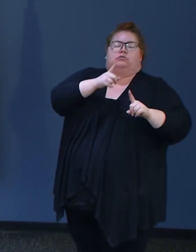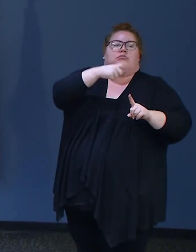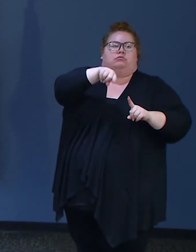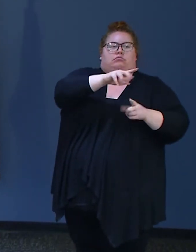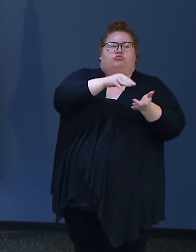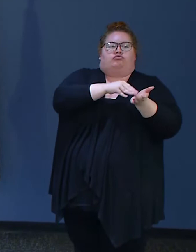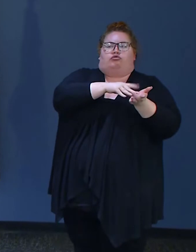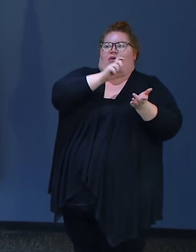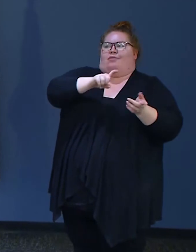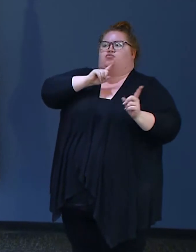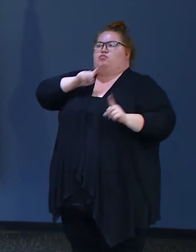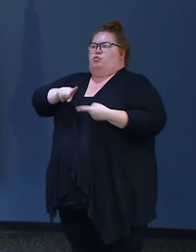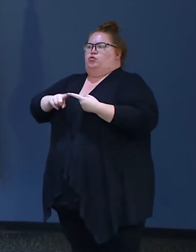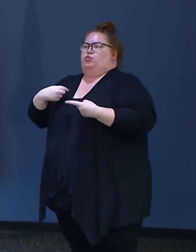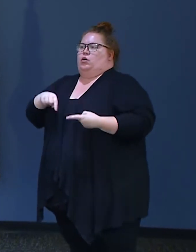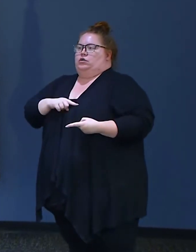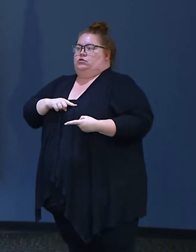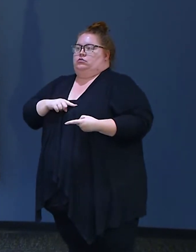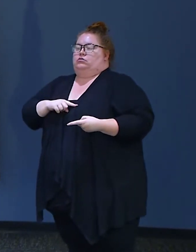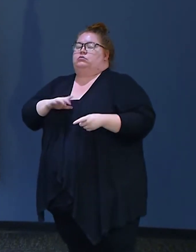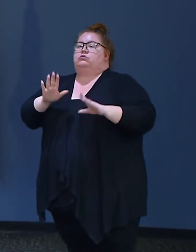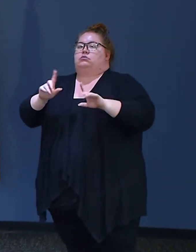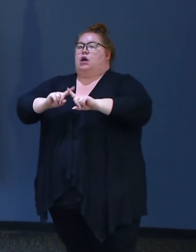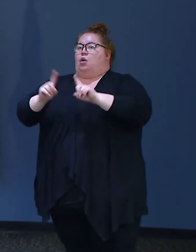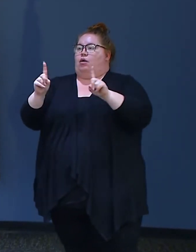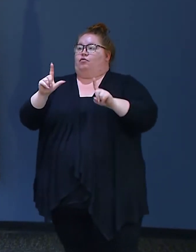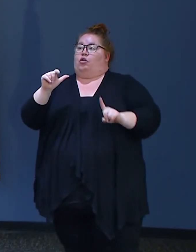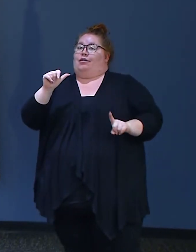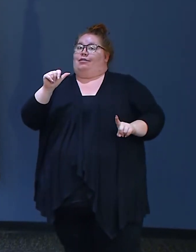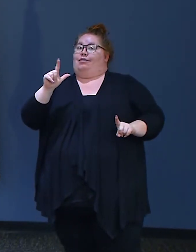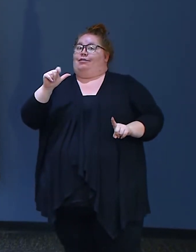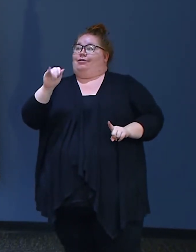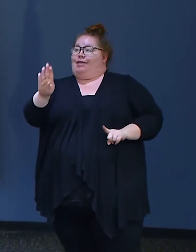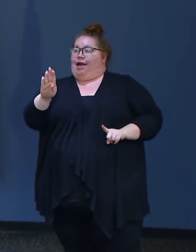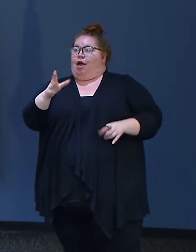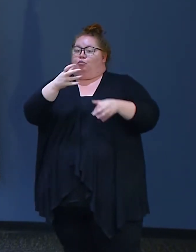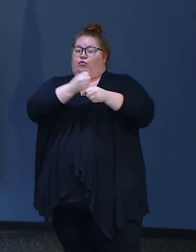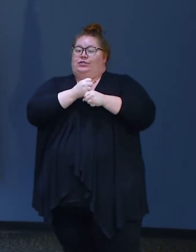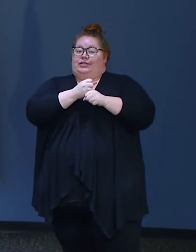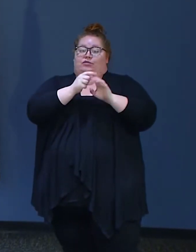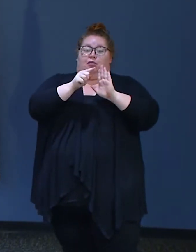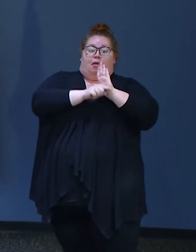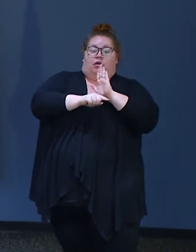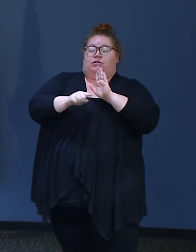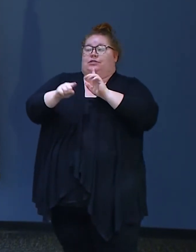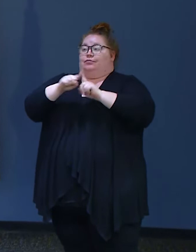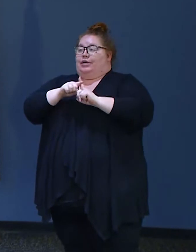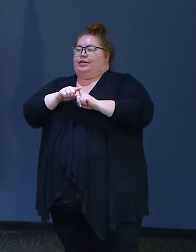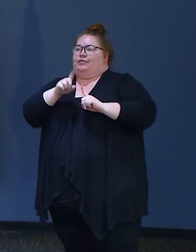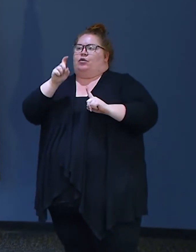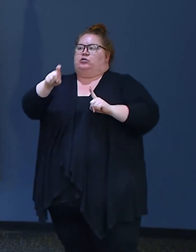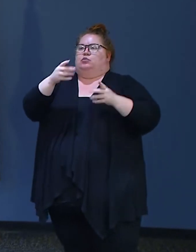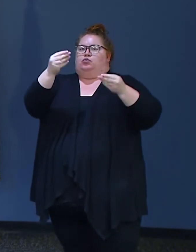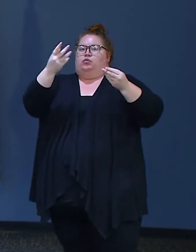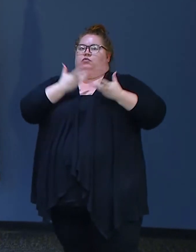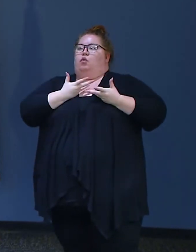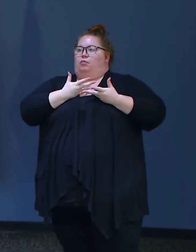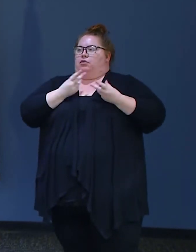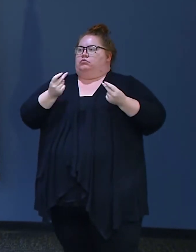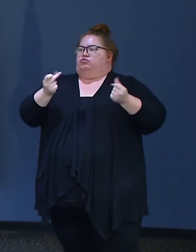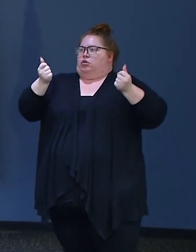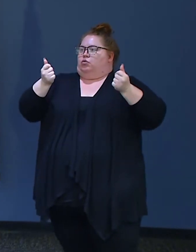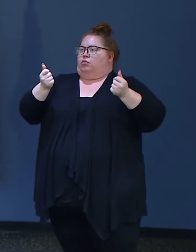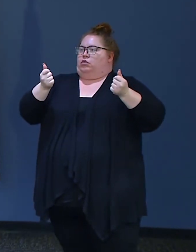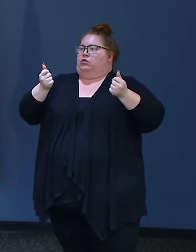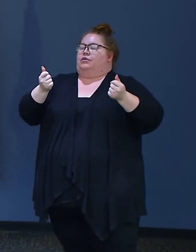when a lab gets a result, positive or negative, they are supposed to inform public health. We find it is quicker